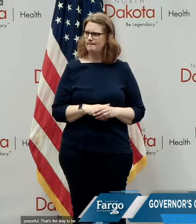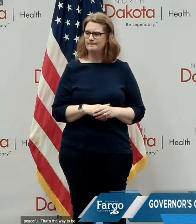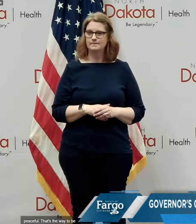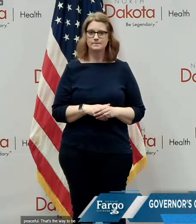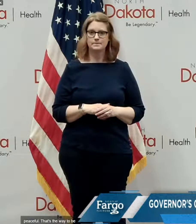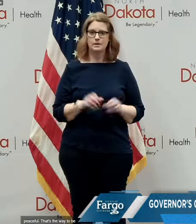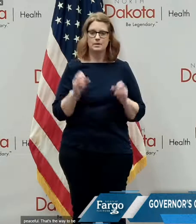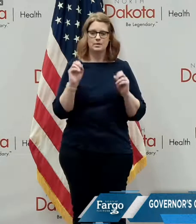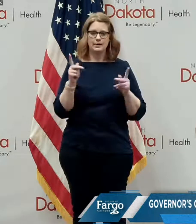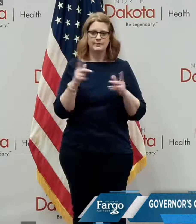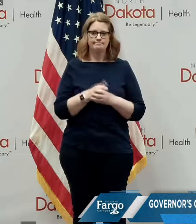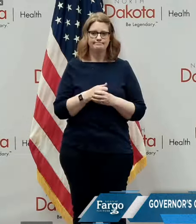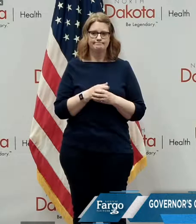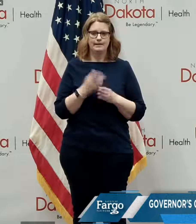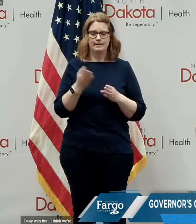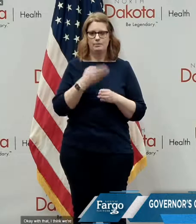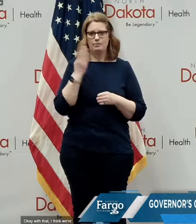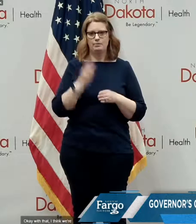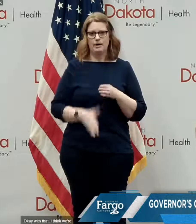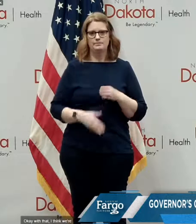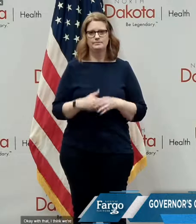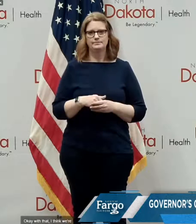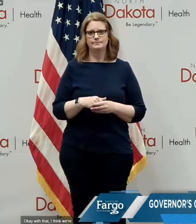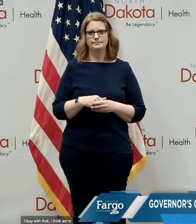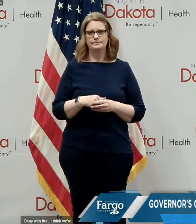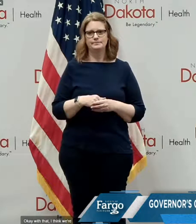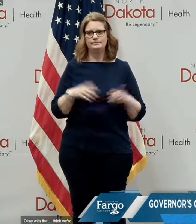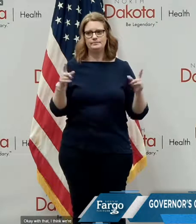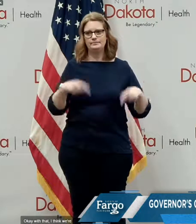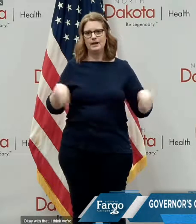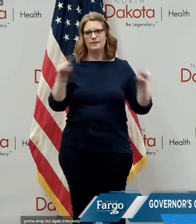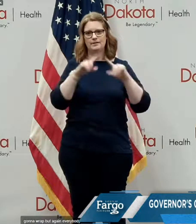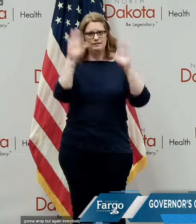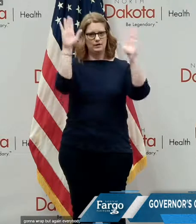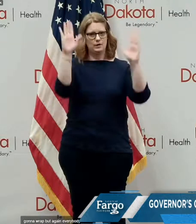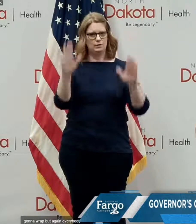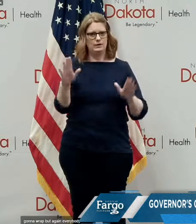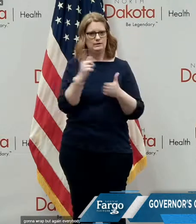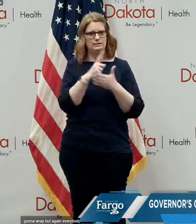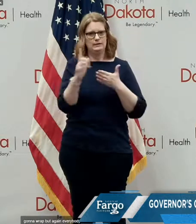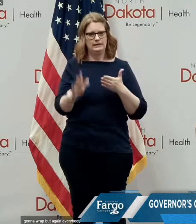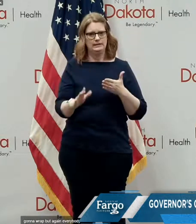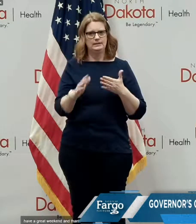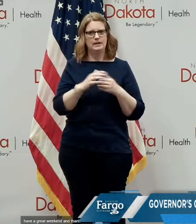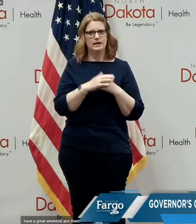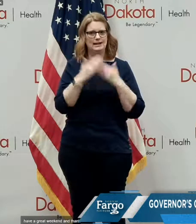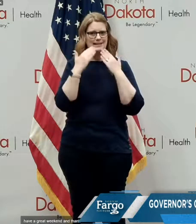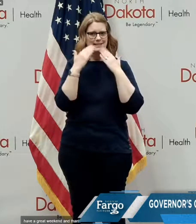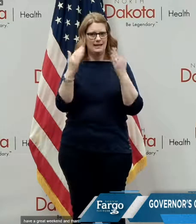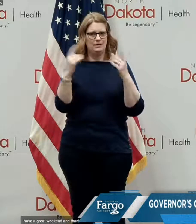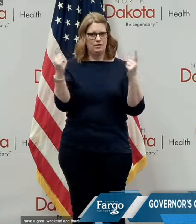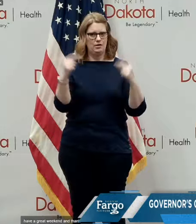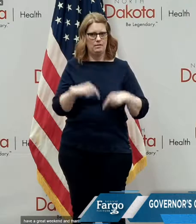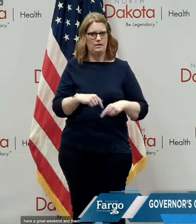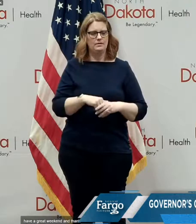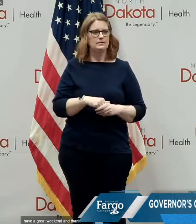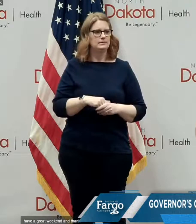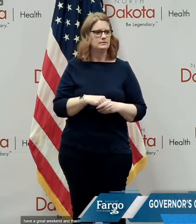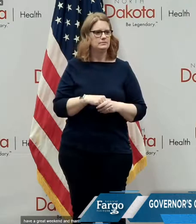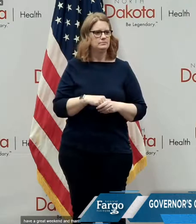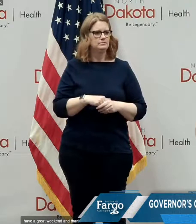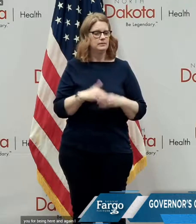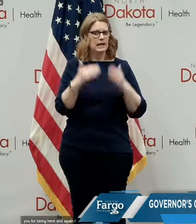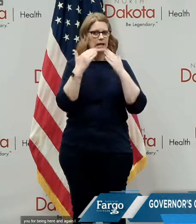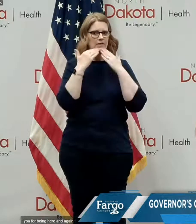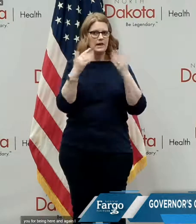Okay, with that, I think we're going to wrap. But again, everybody have a great weekend, and thank you for being here. And again, I want to say